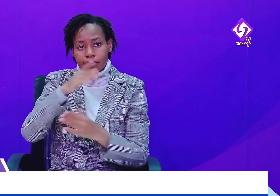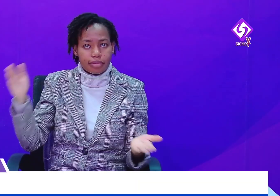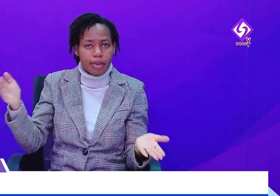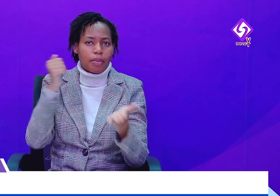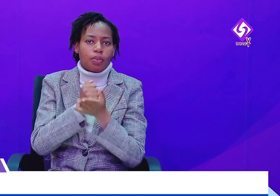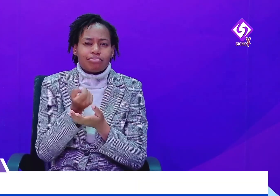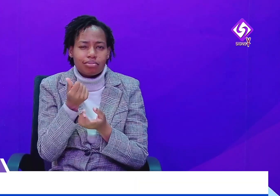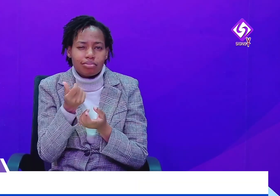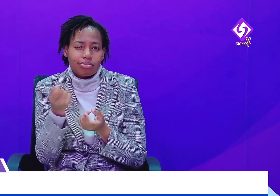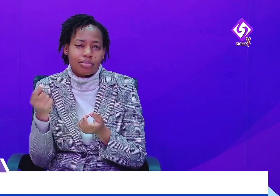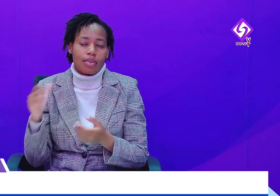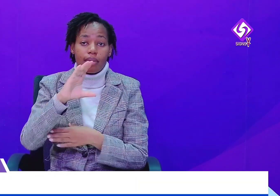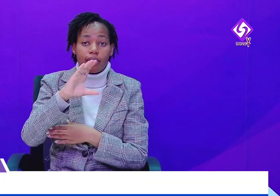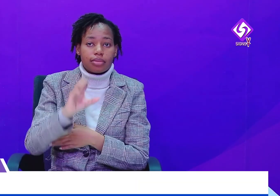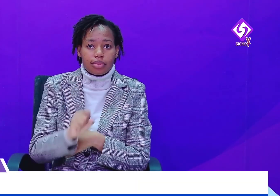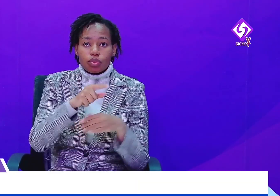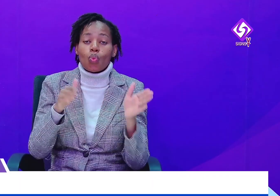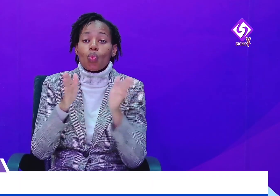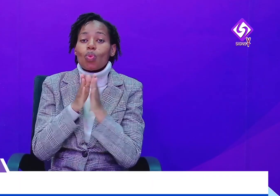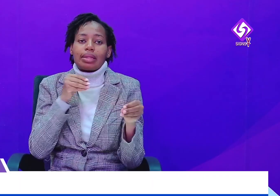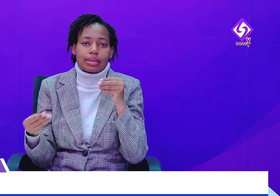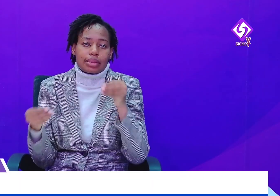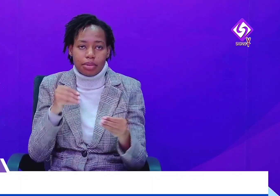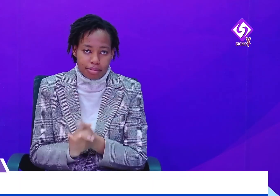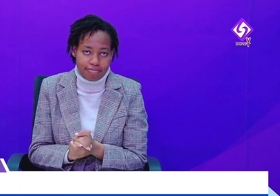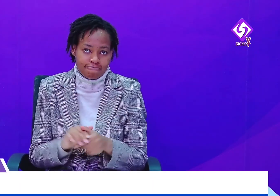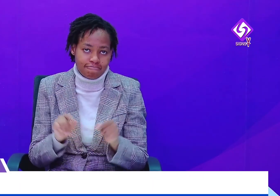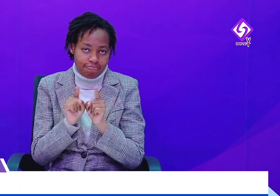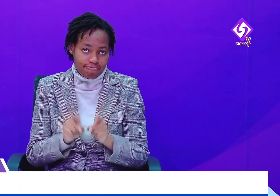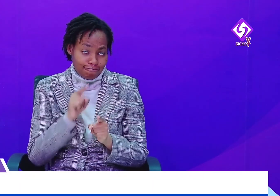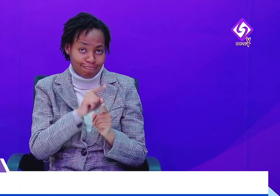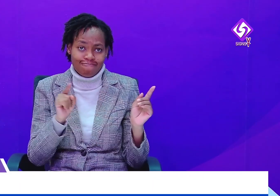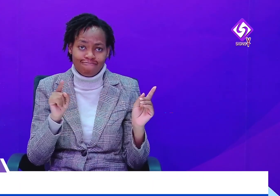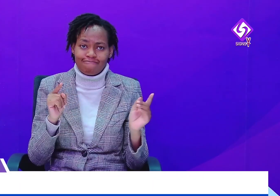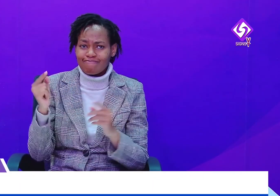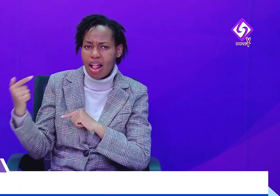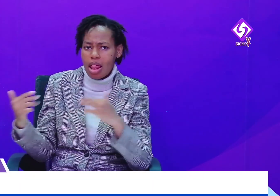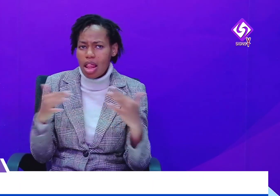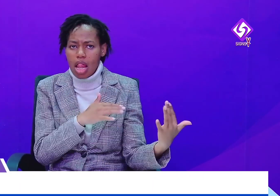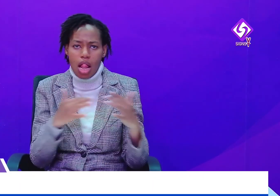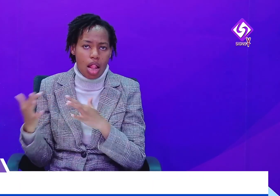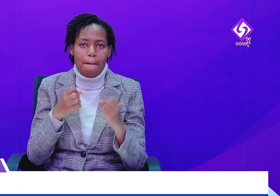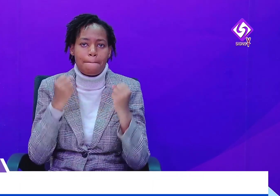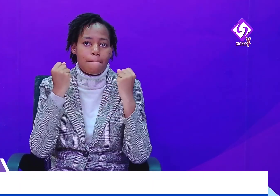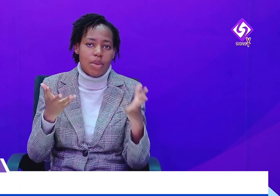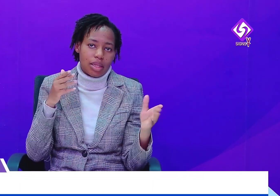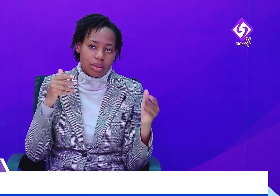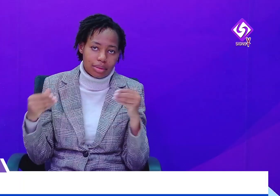urged the national government to appoint at least one cabinet secretary with a disability. They